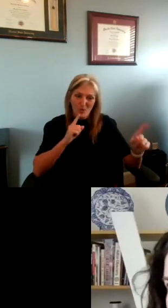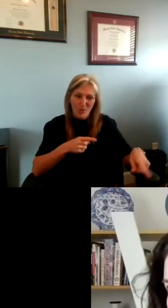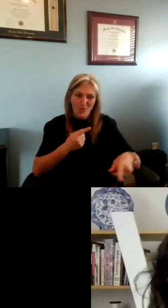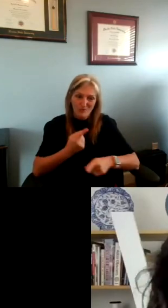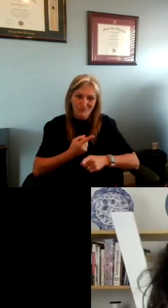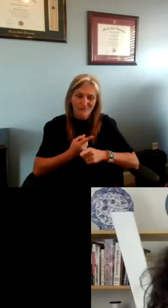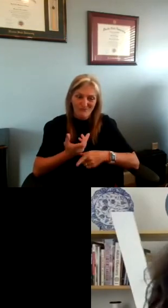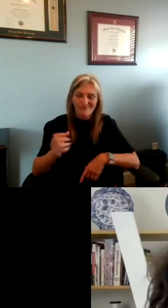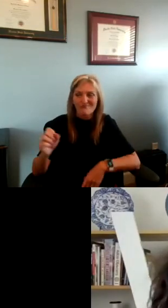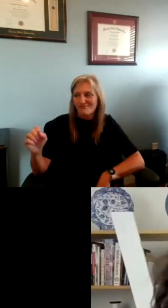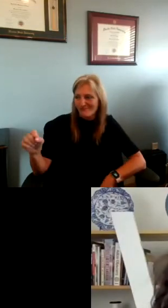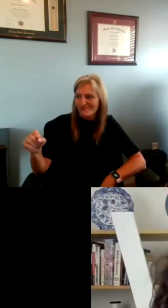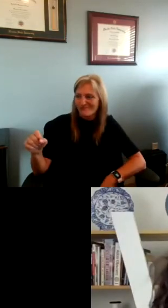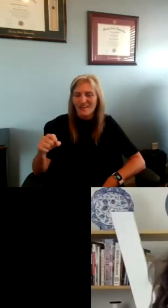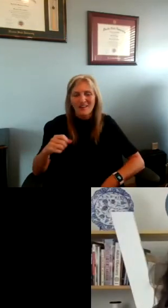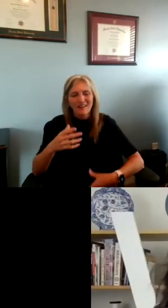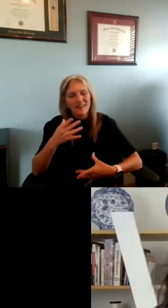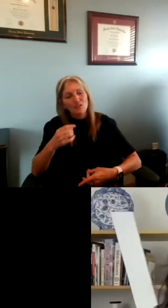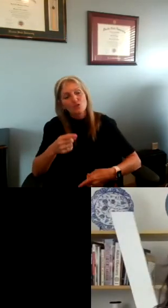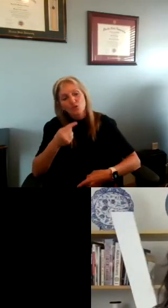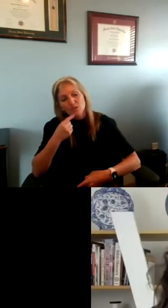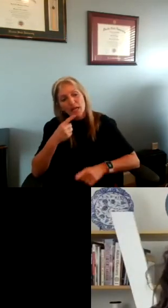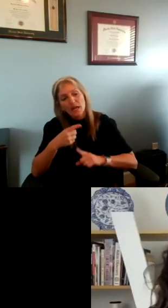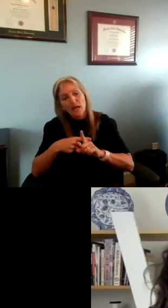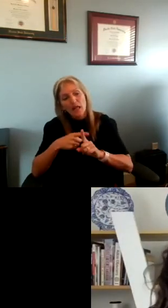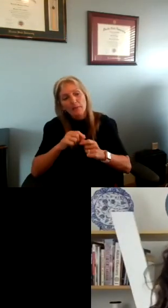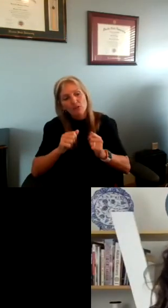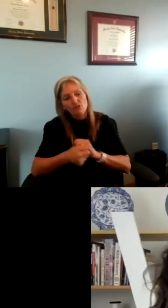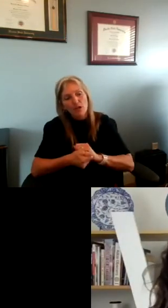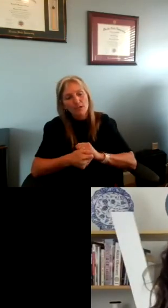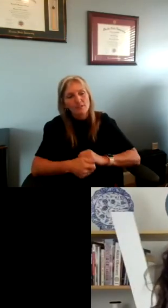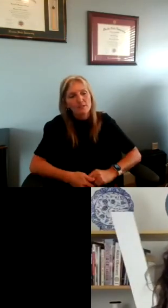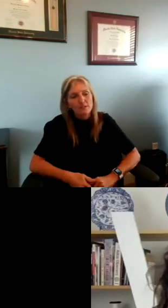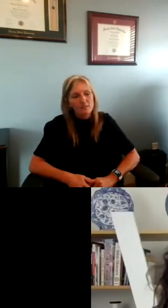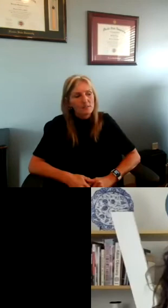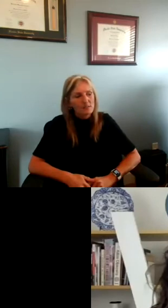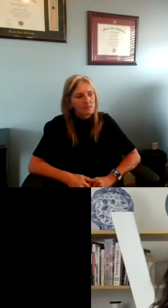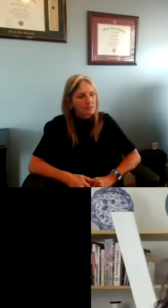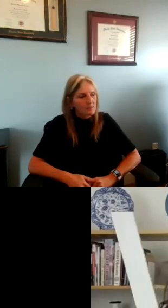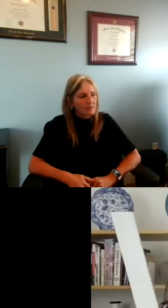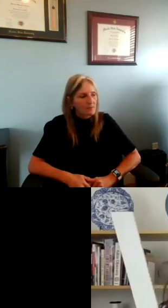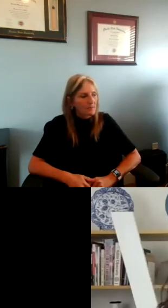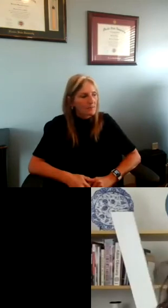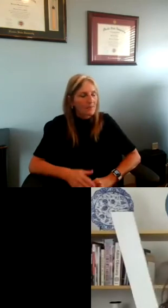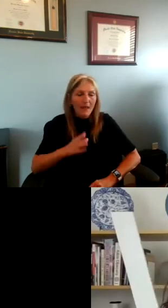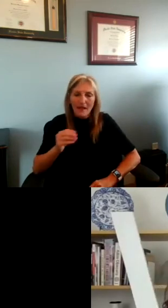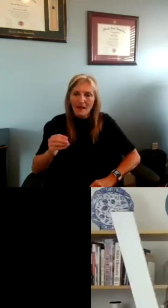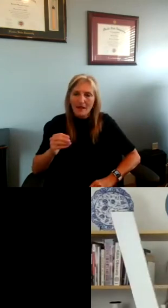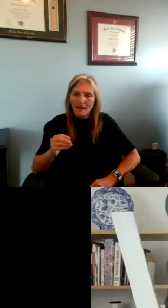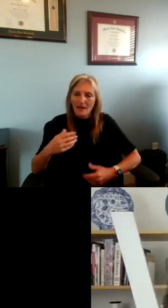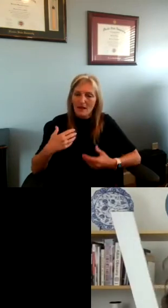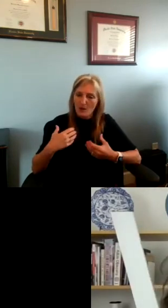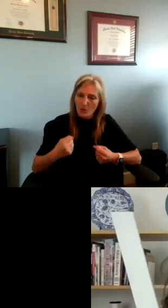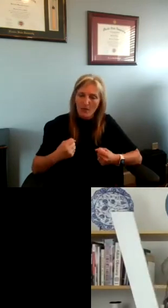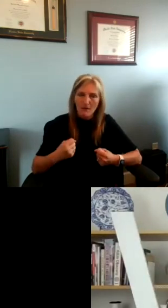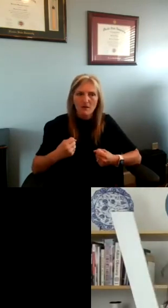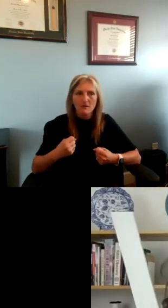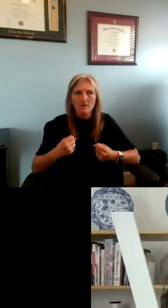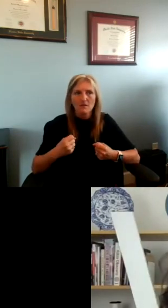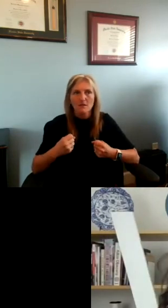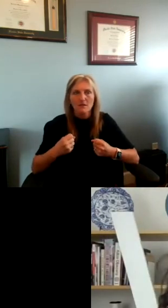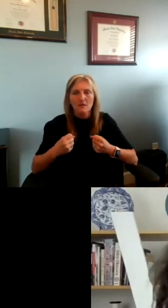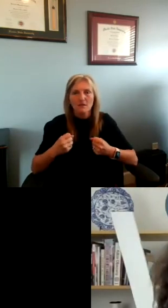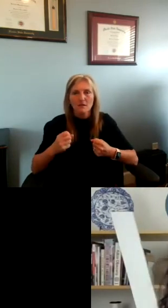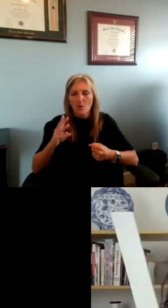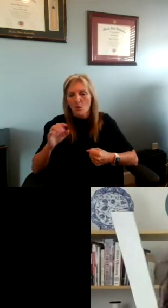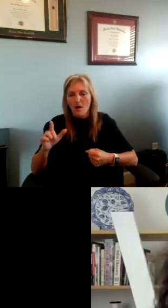You know, it's so interesting that you bring up climate change and wellness, and how can, you know,